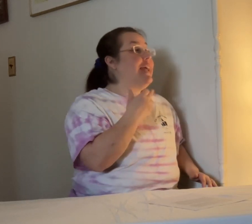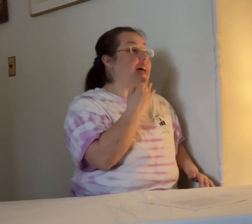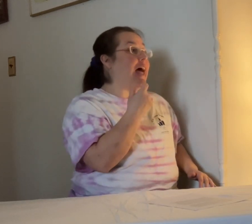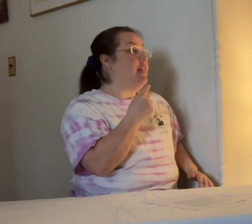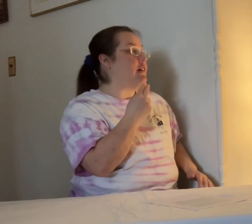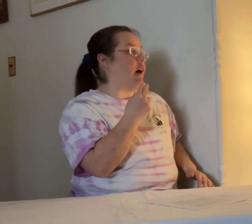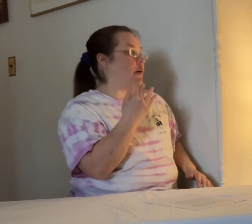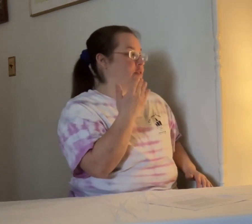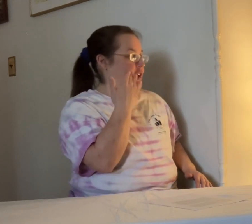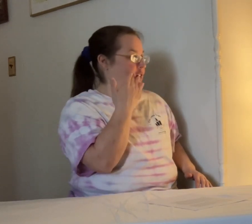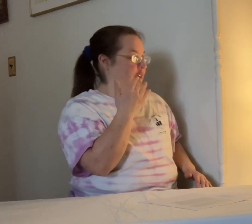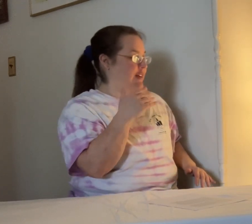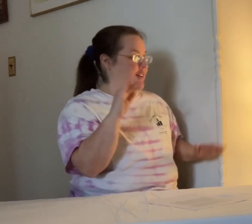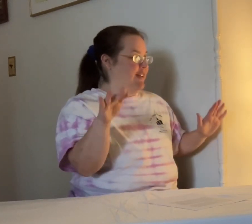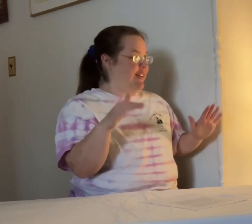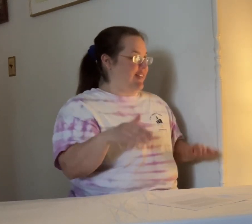a helicopter.